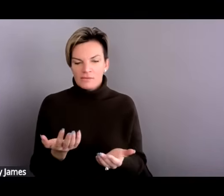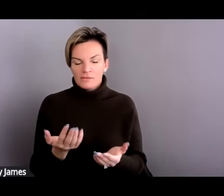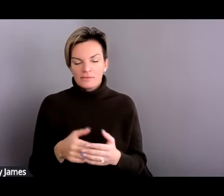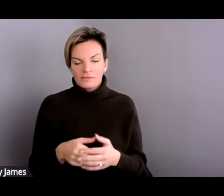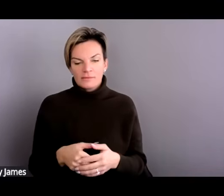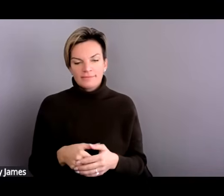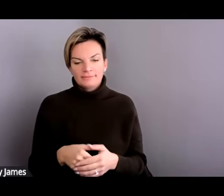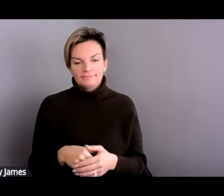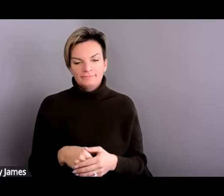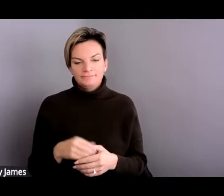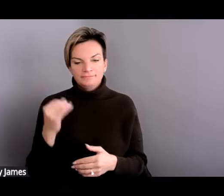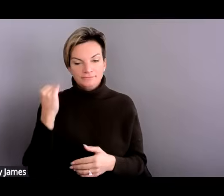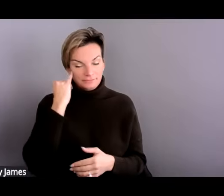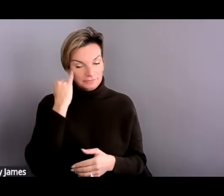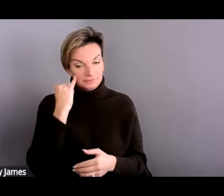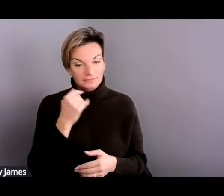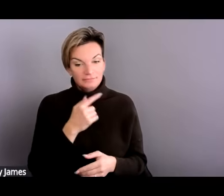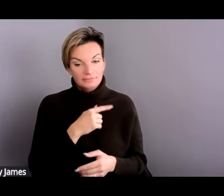pass these